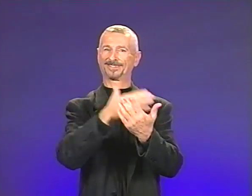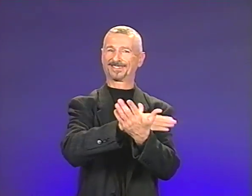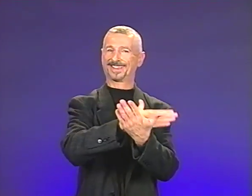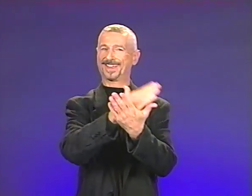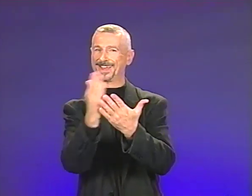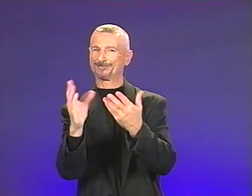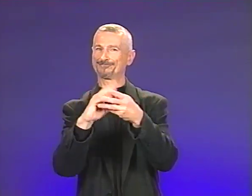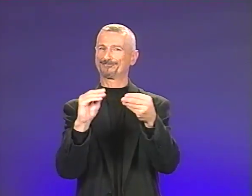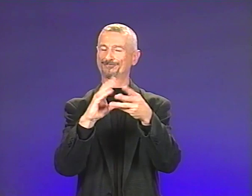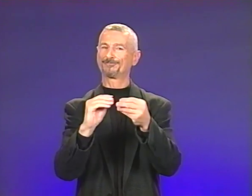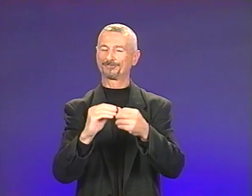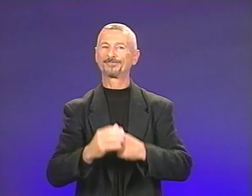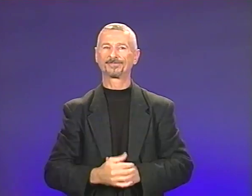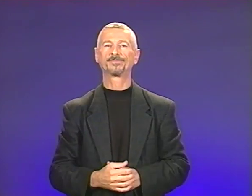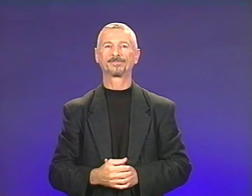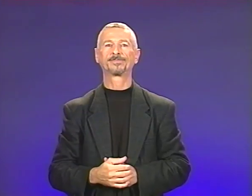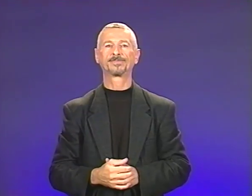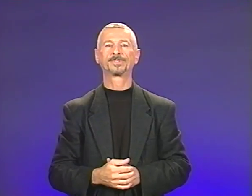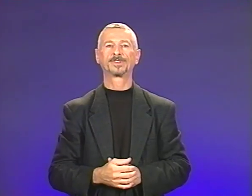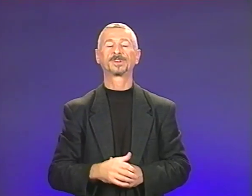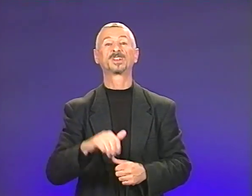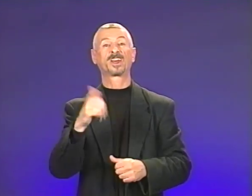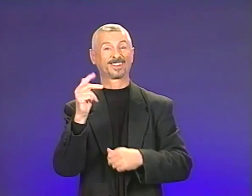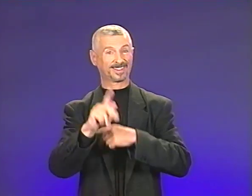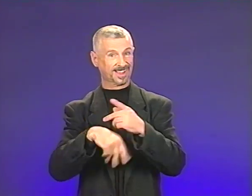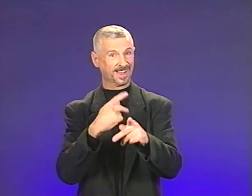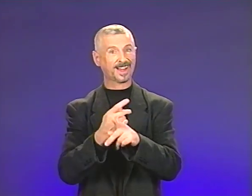ending with got it? A complete story told with the numbers 1 to 11.